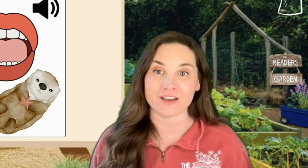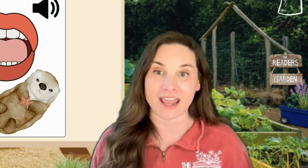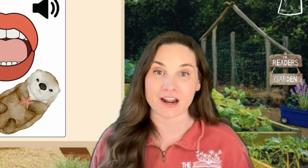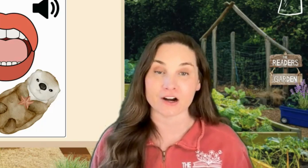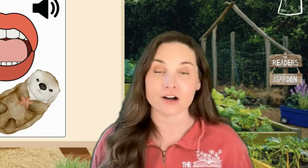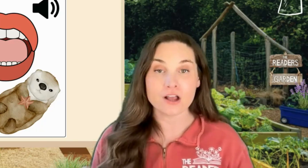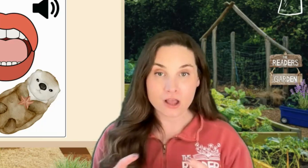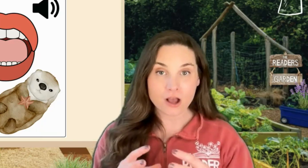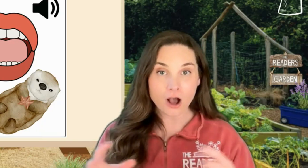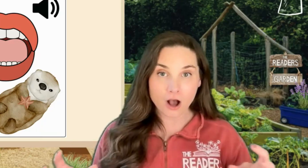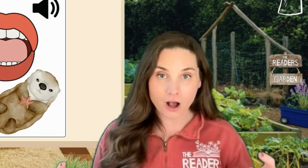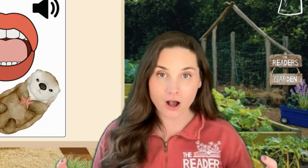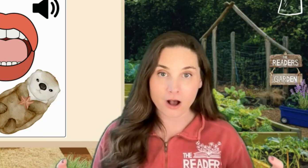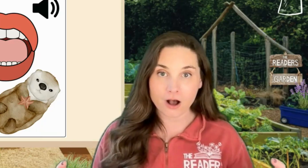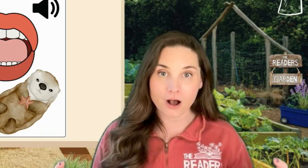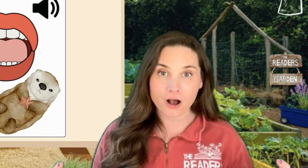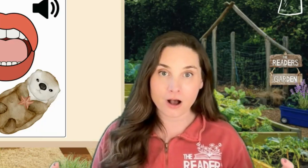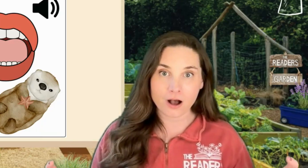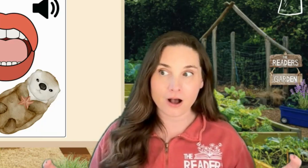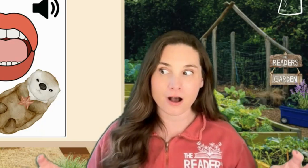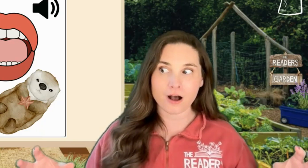we have air.